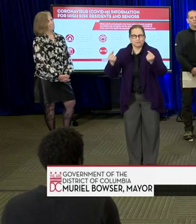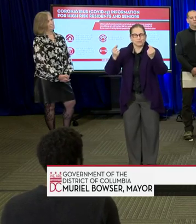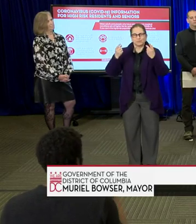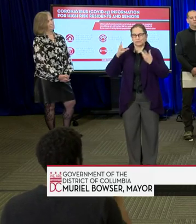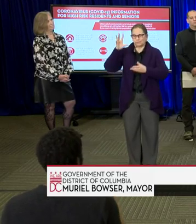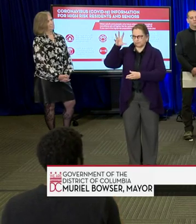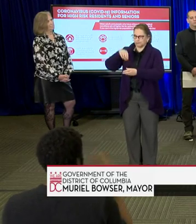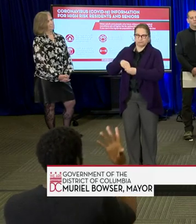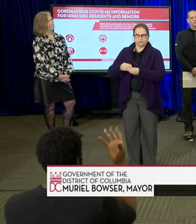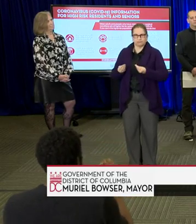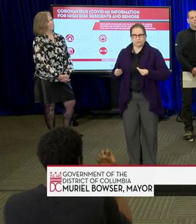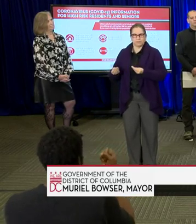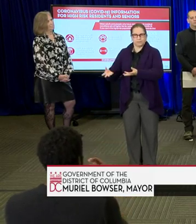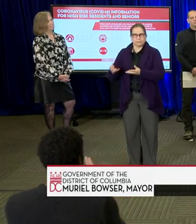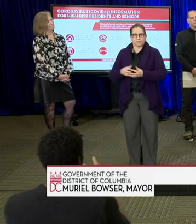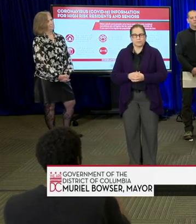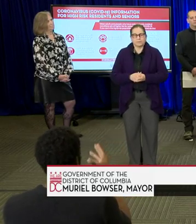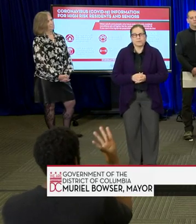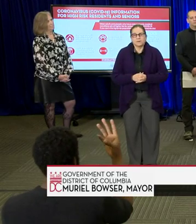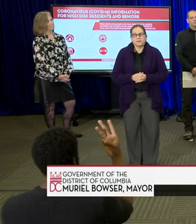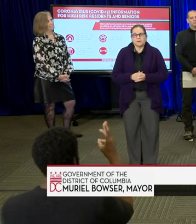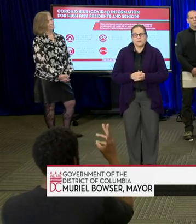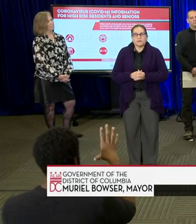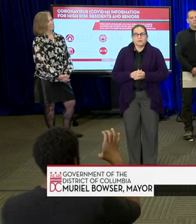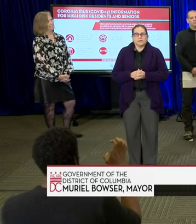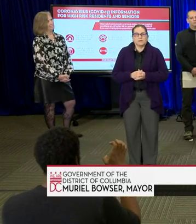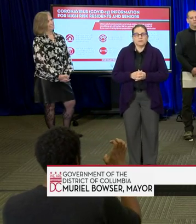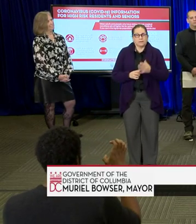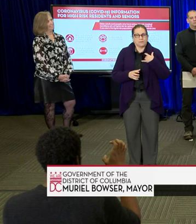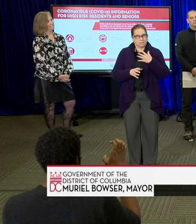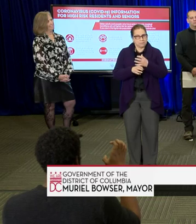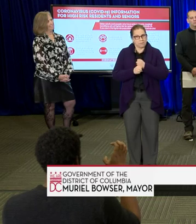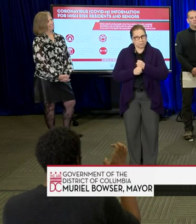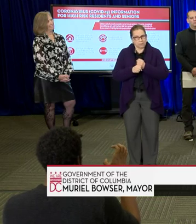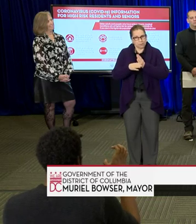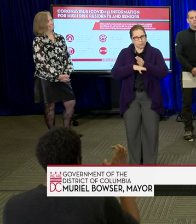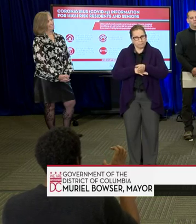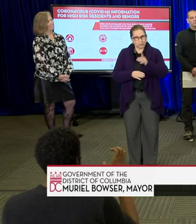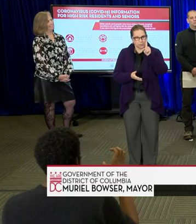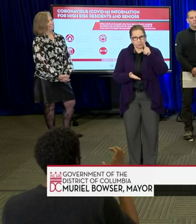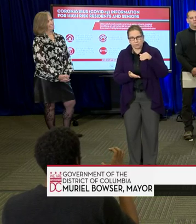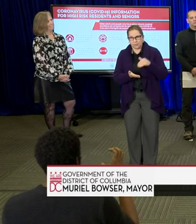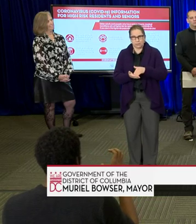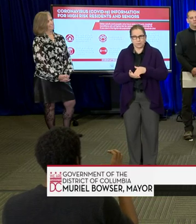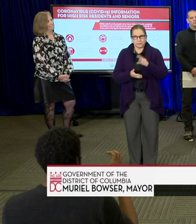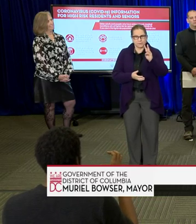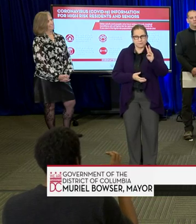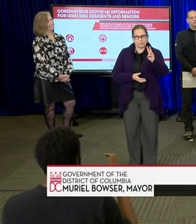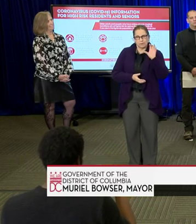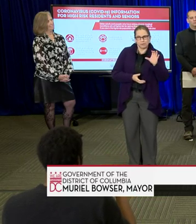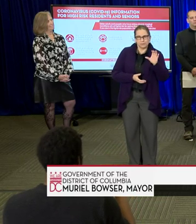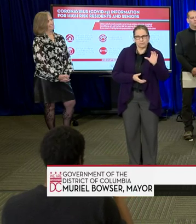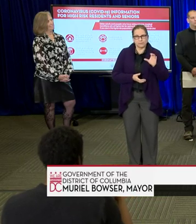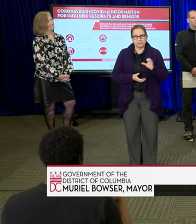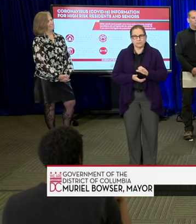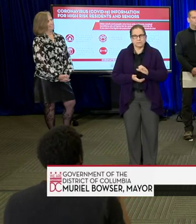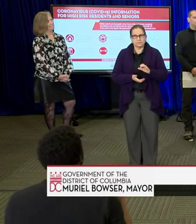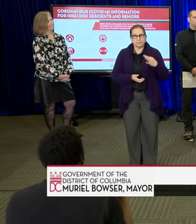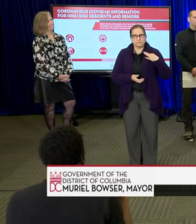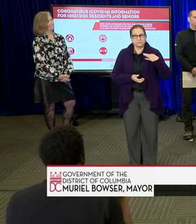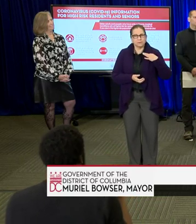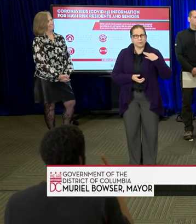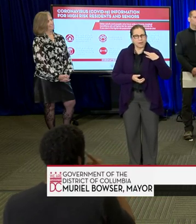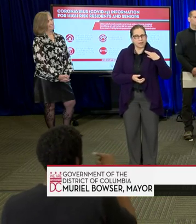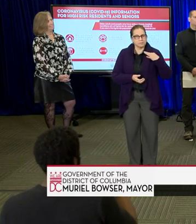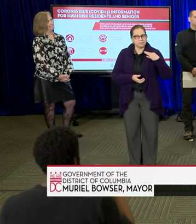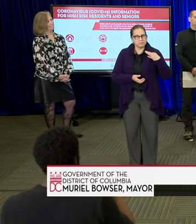over 1,600 individuals' applications for the Medical Reserve Corps since its